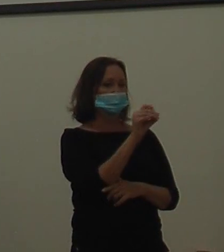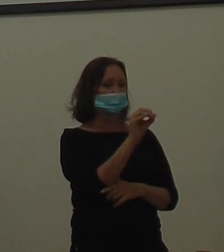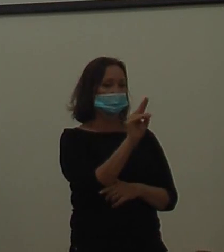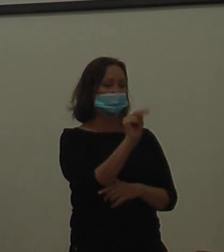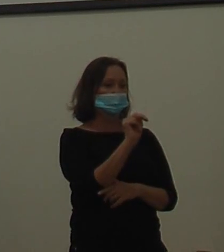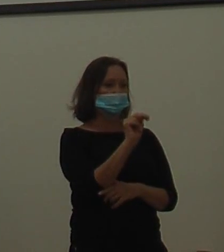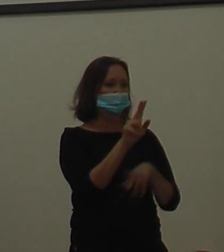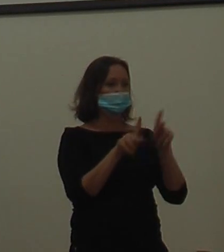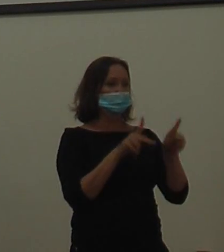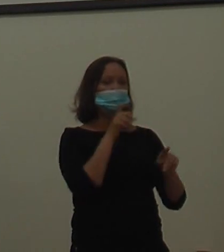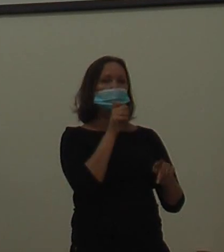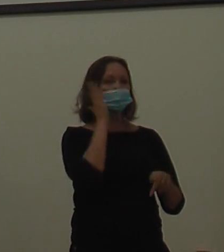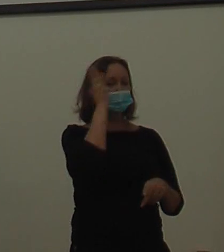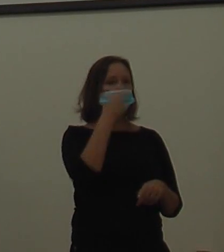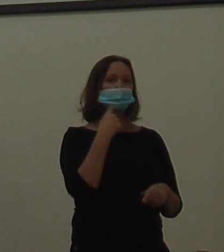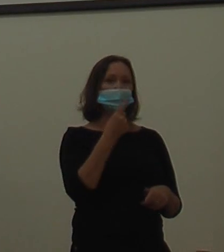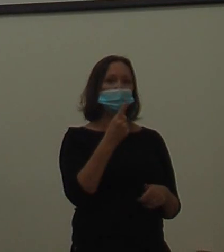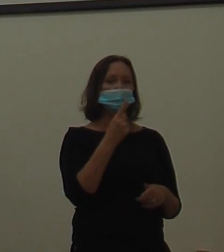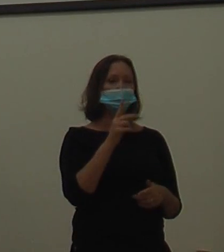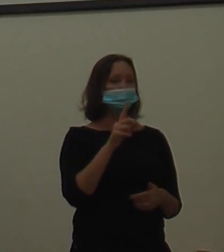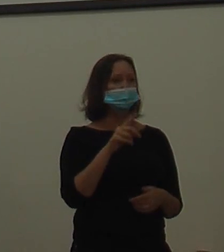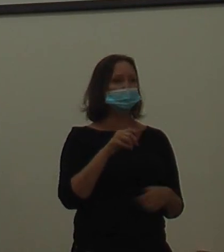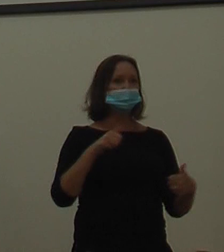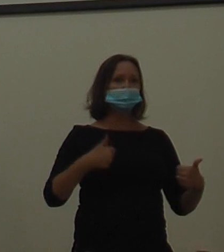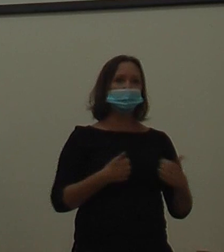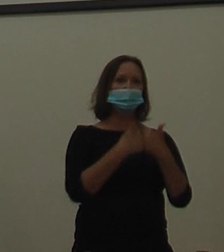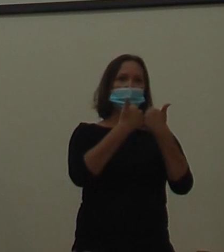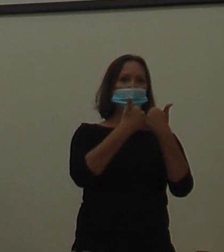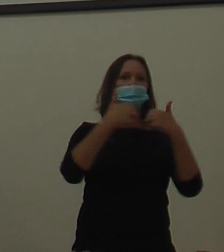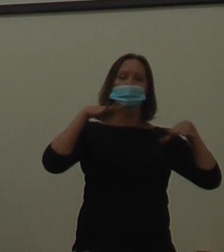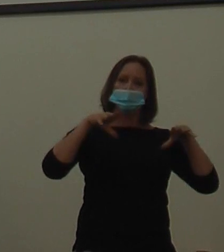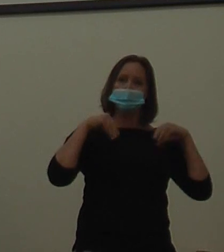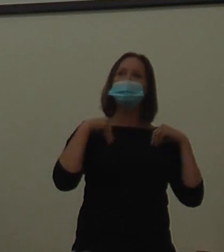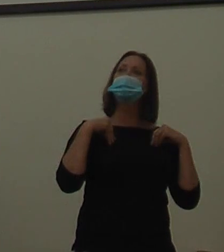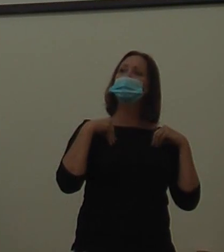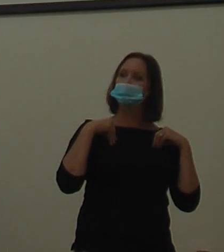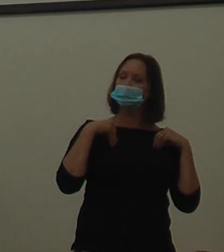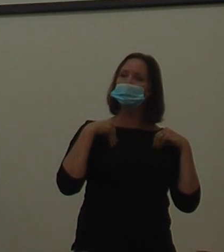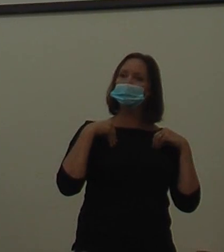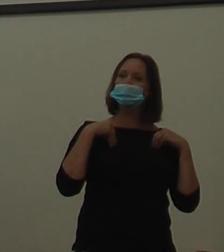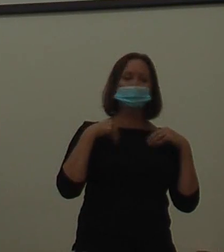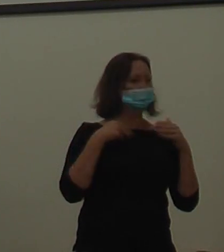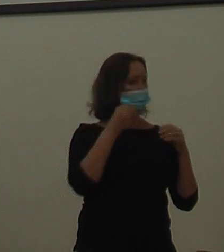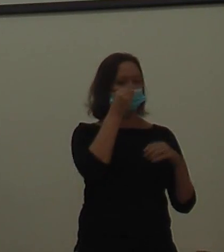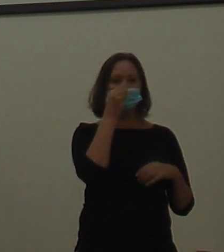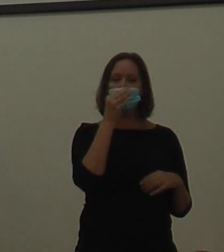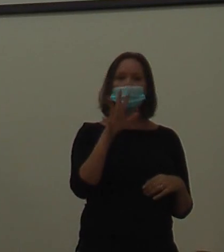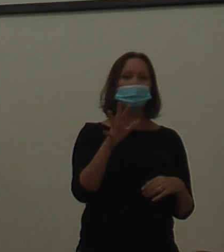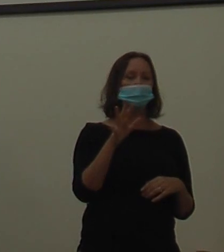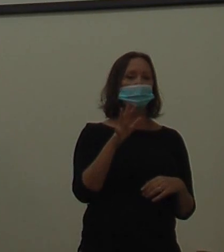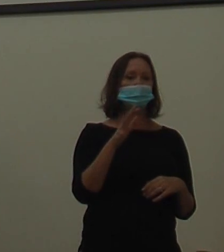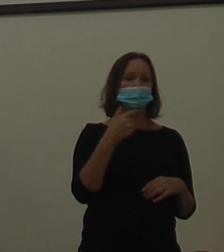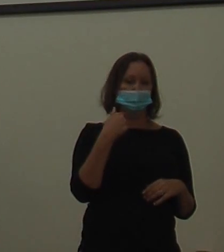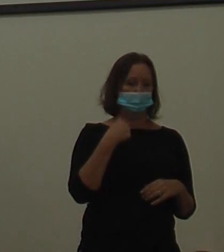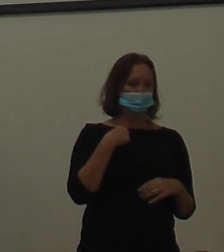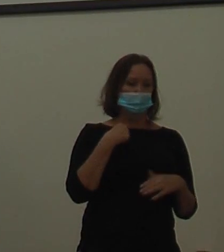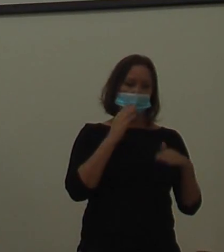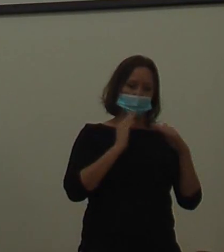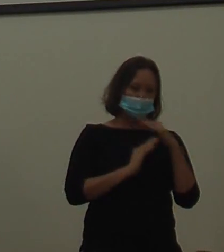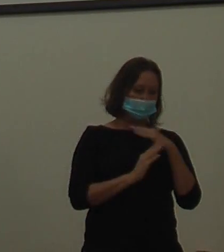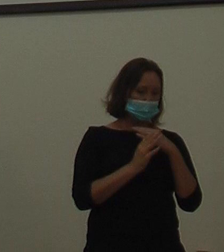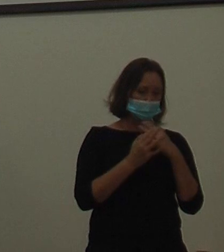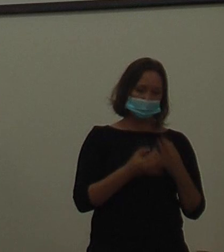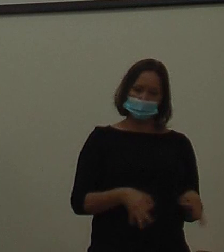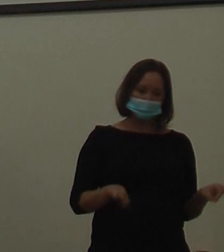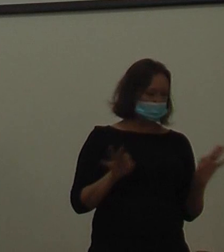up and say, "I don't care how slight I might be. I don't care what my family